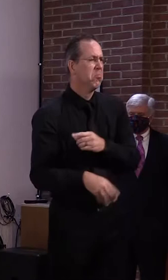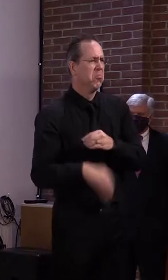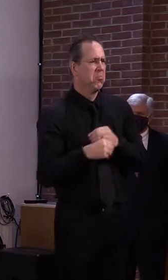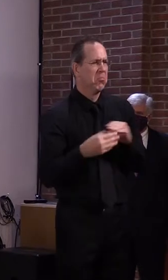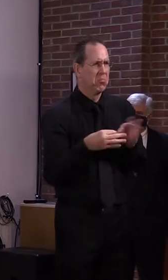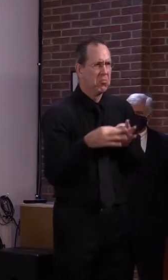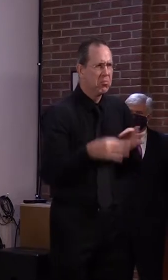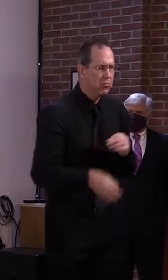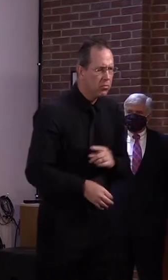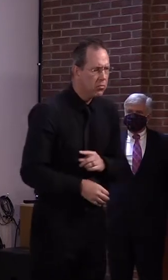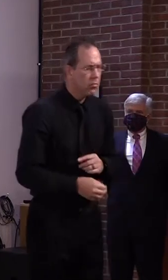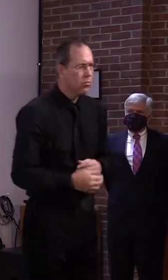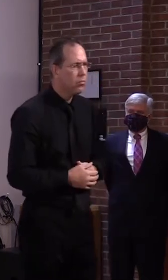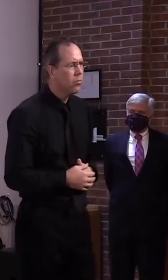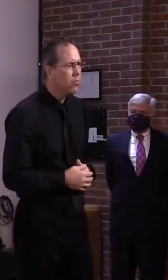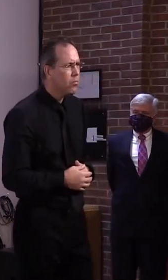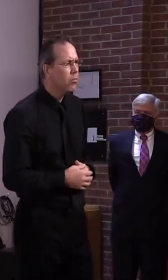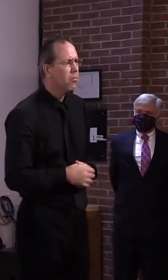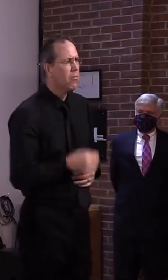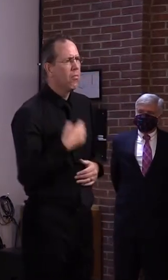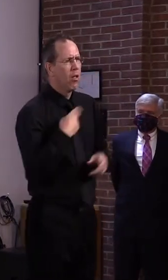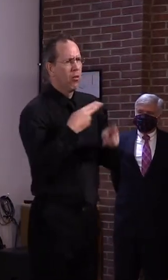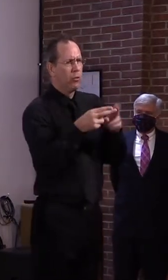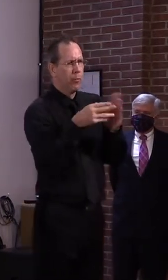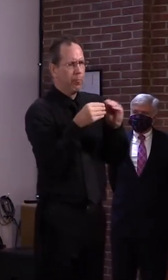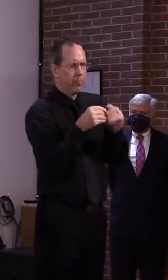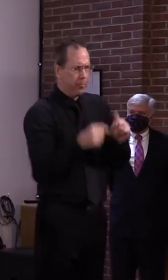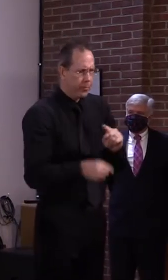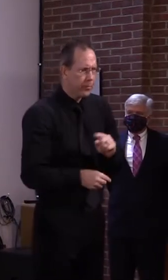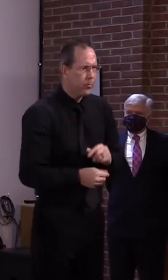I just have a couple words to add to that.